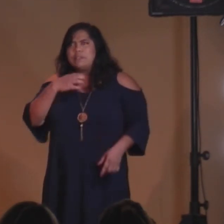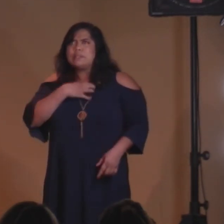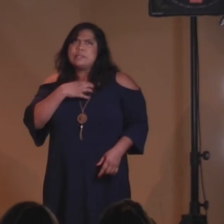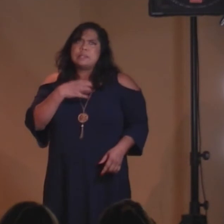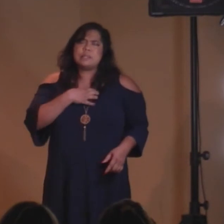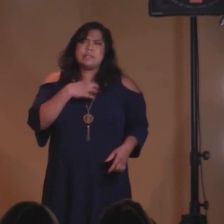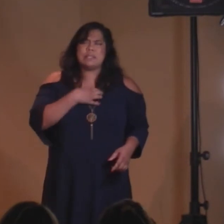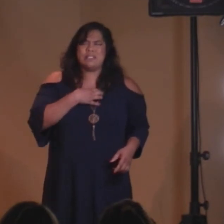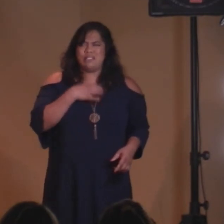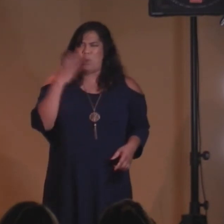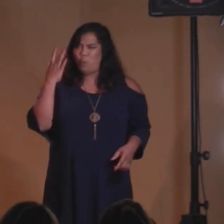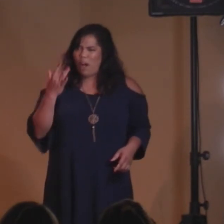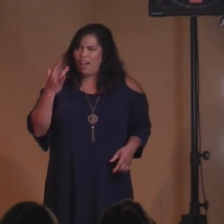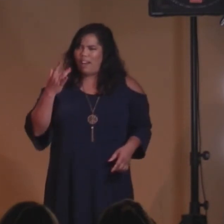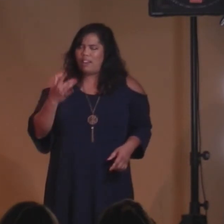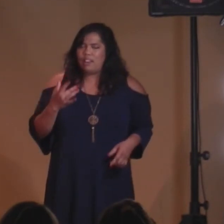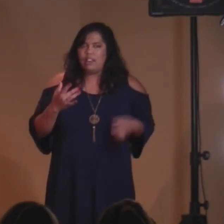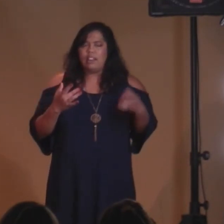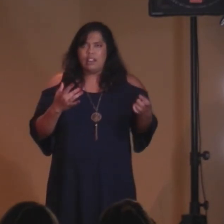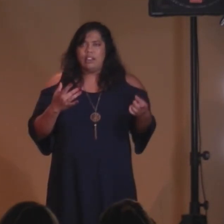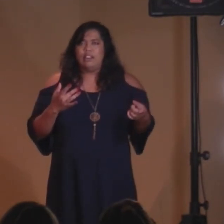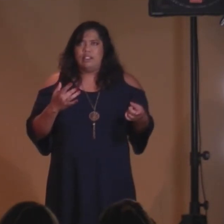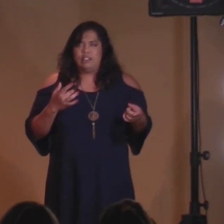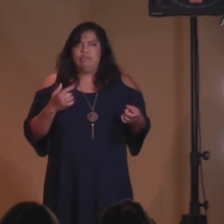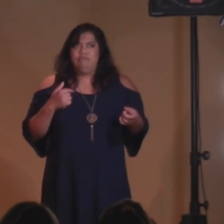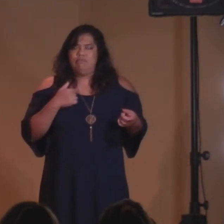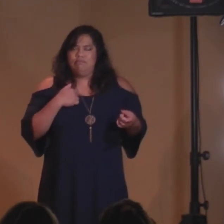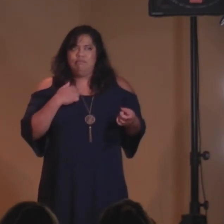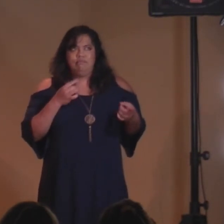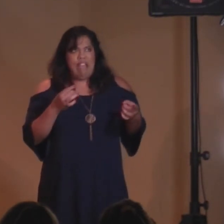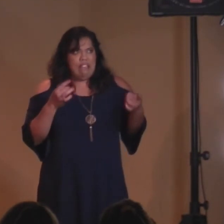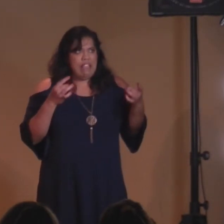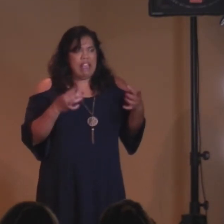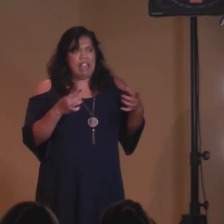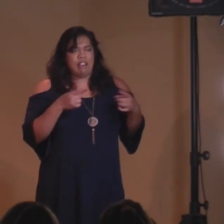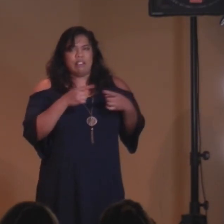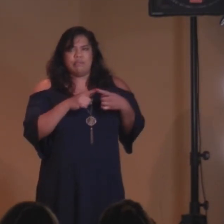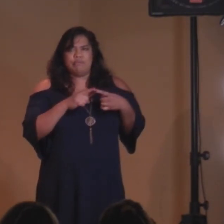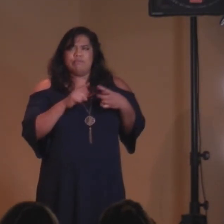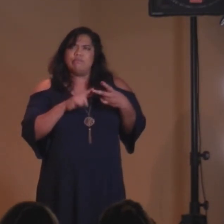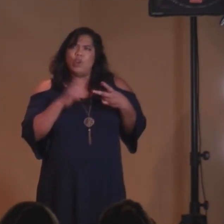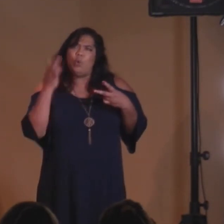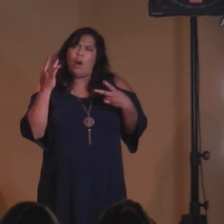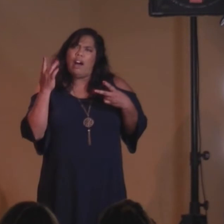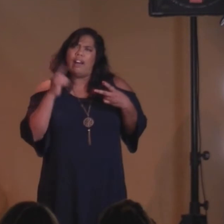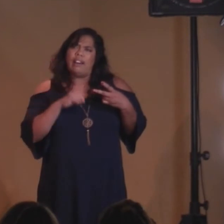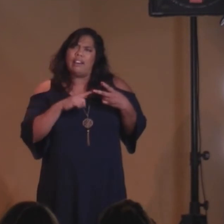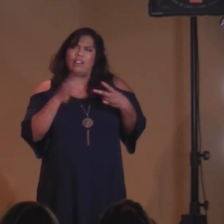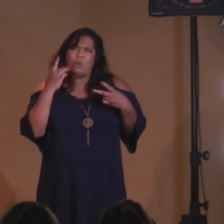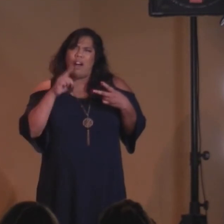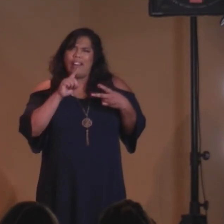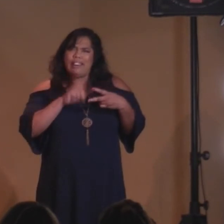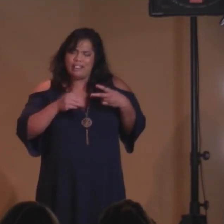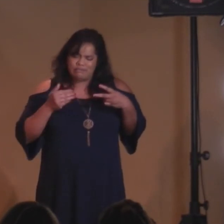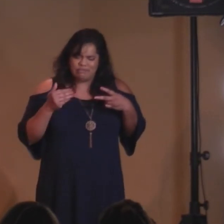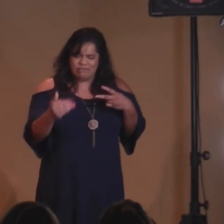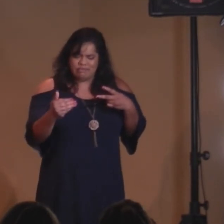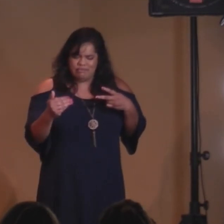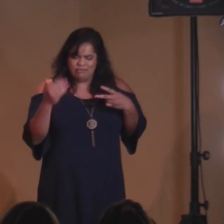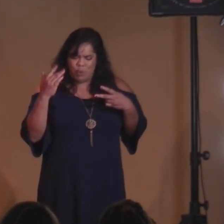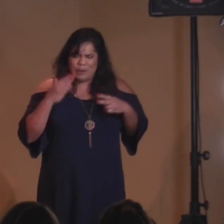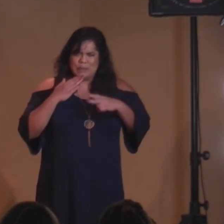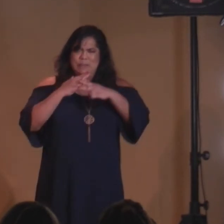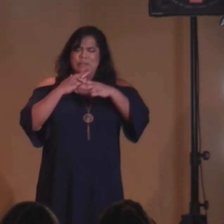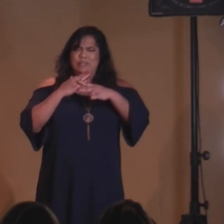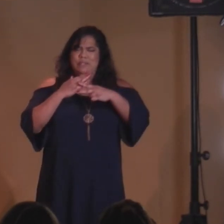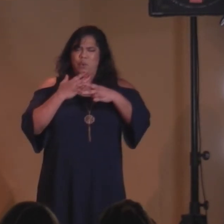I'm complaining about something because I don't like it. Well, why do I not like it? Why can I not move through this? And then move over and say, so how do I